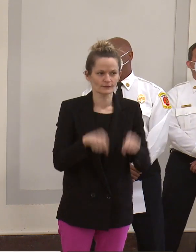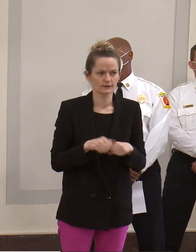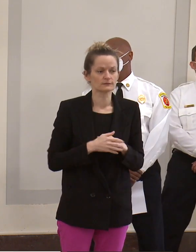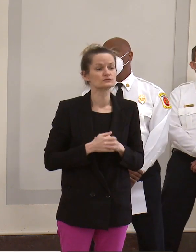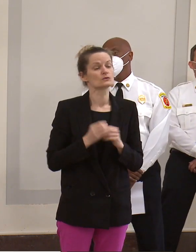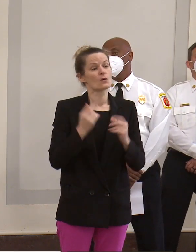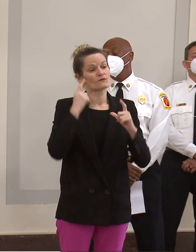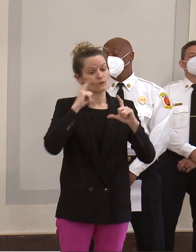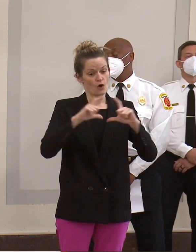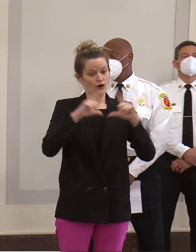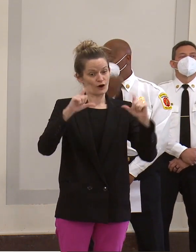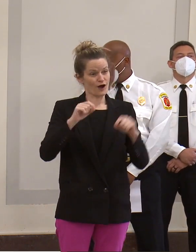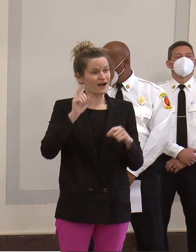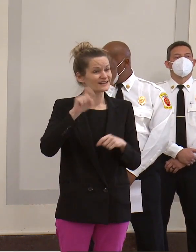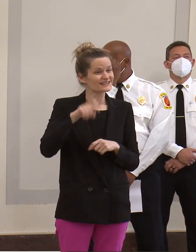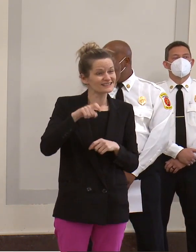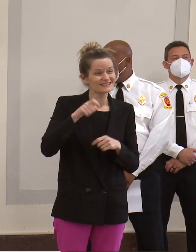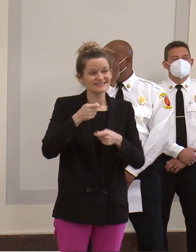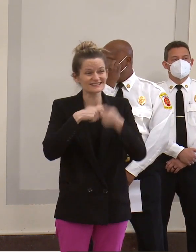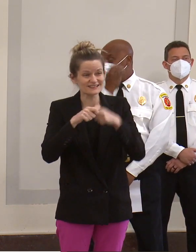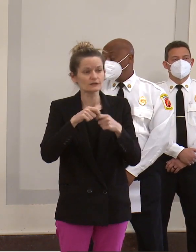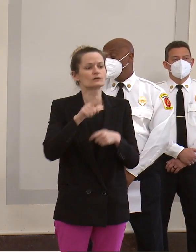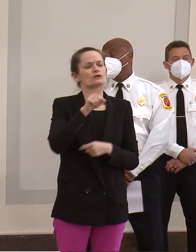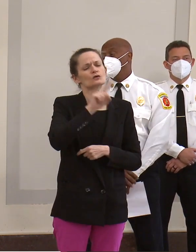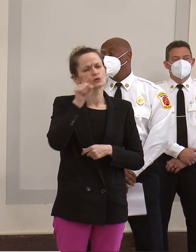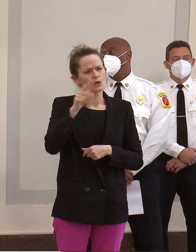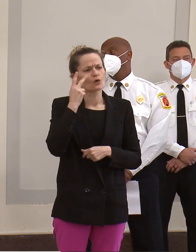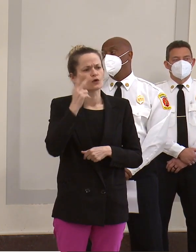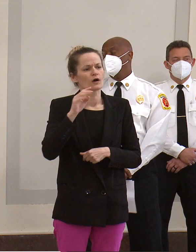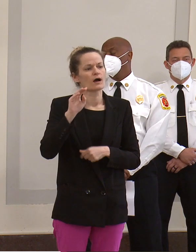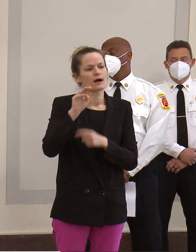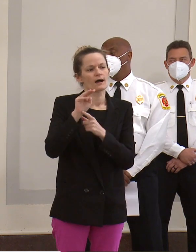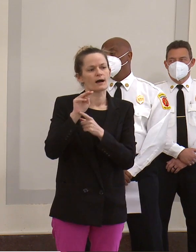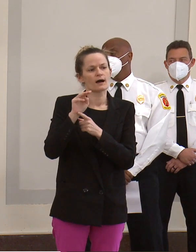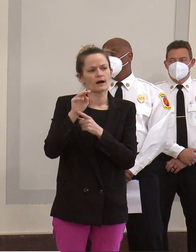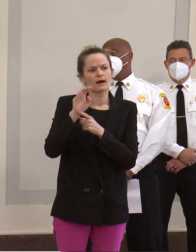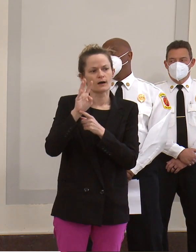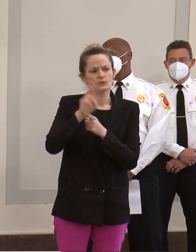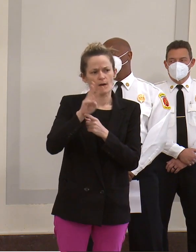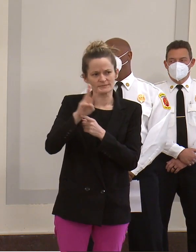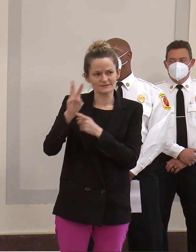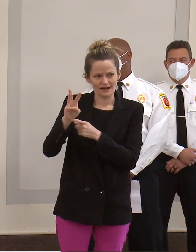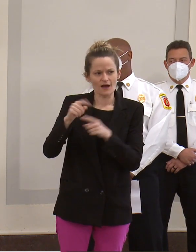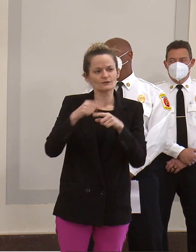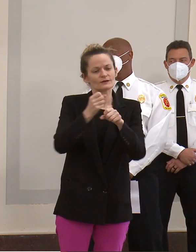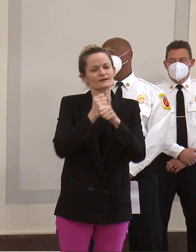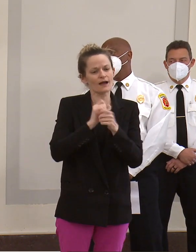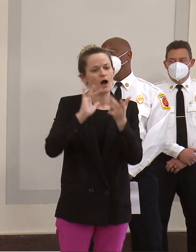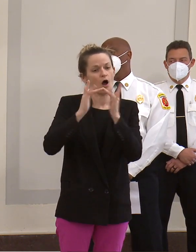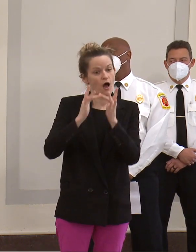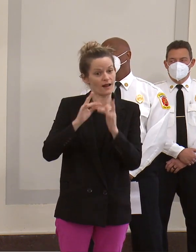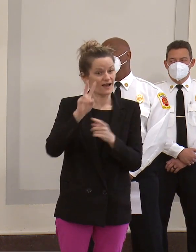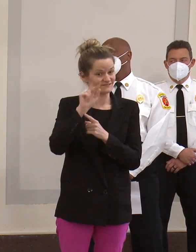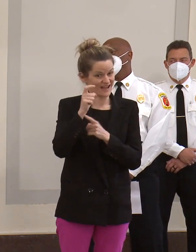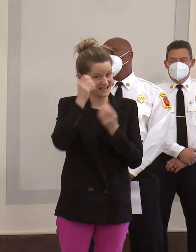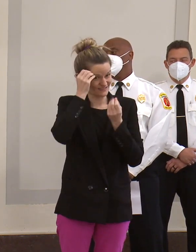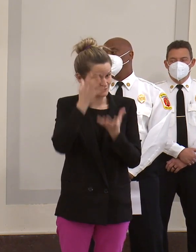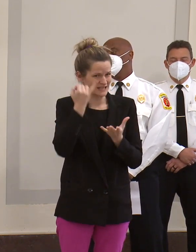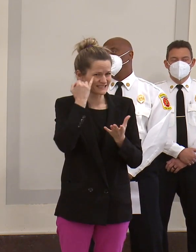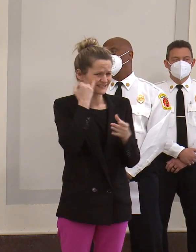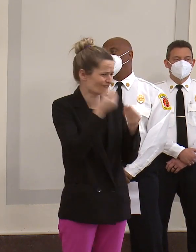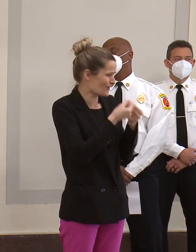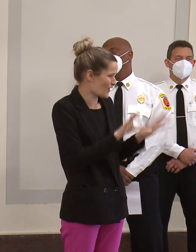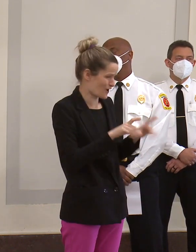myirmobile.com for assistance in getting your online vaccination record. Please remember to wear your mask over your nose and mouth